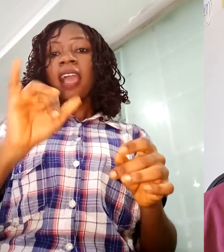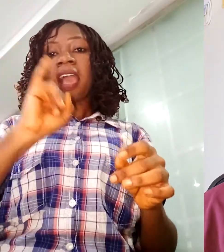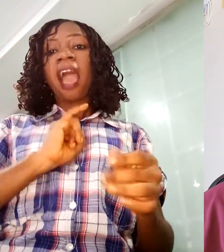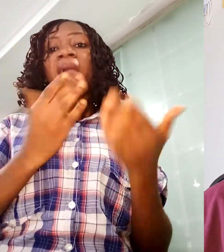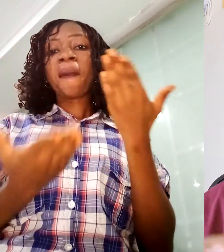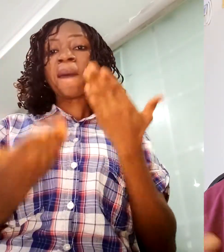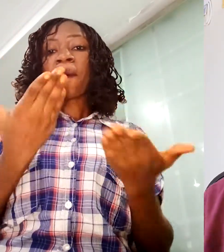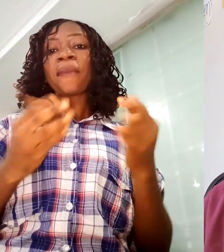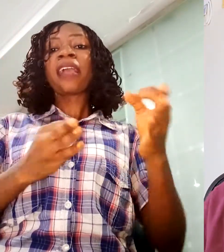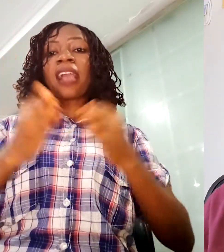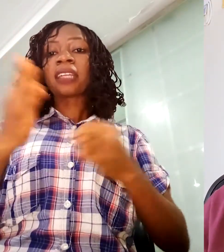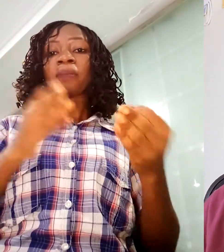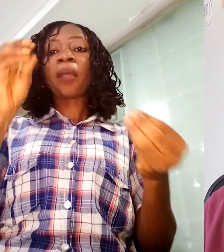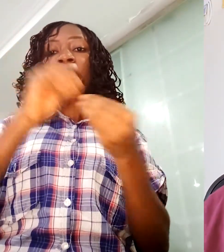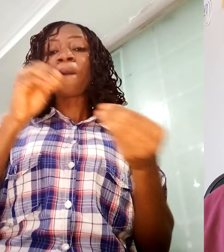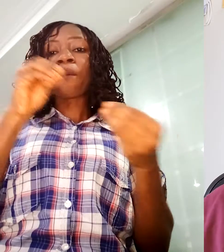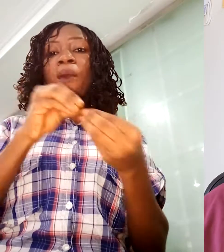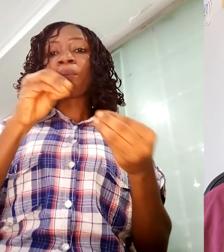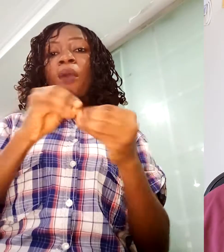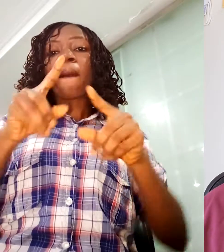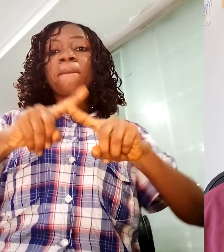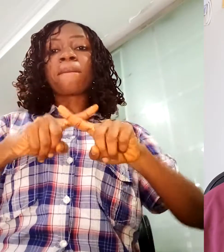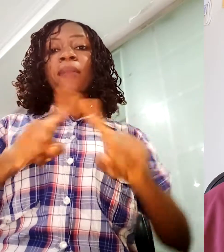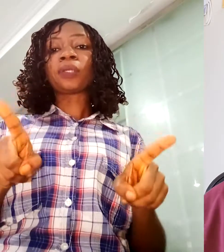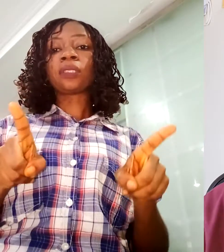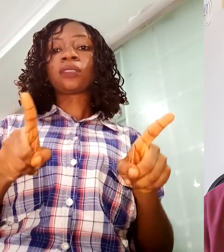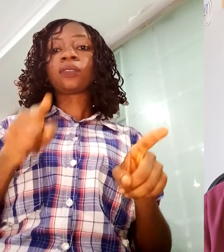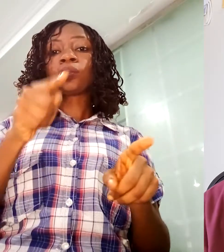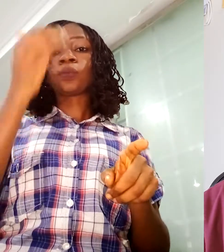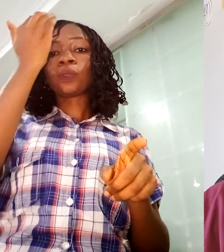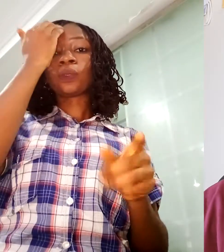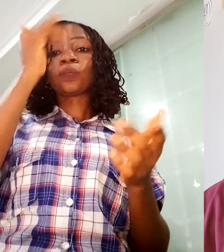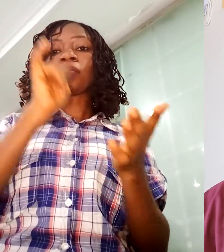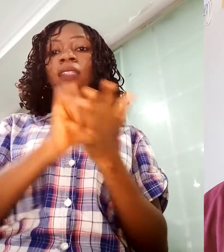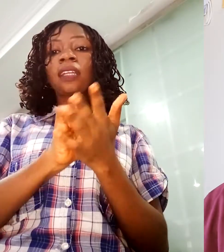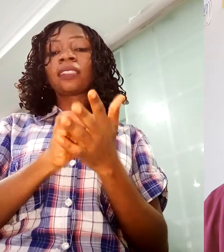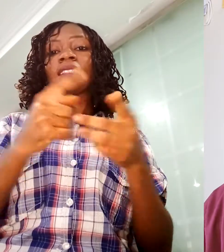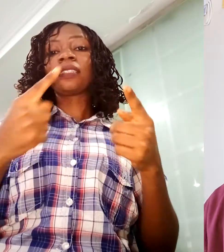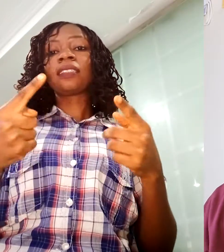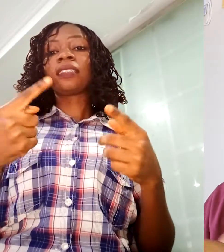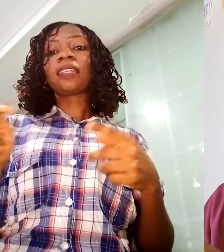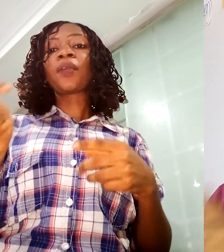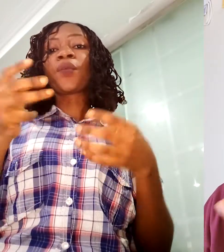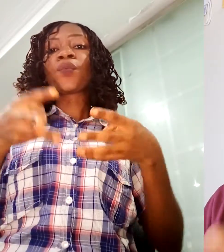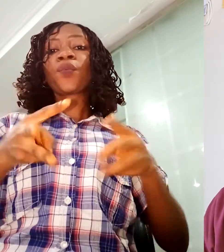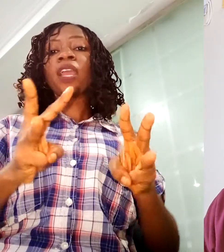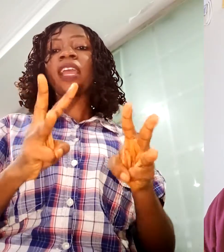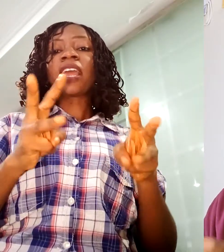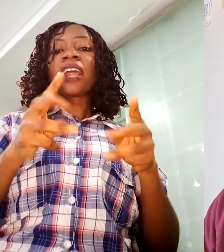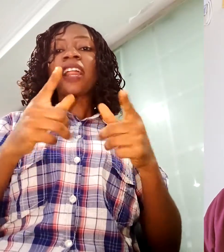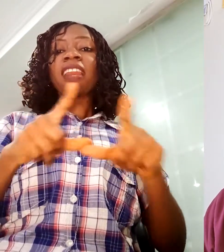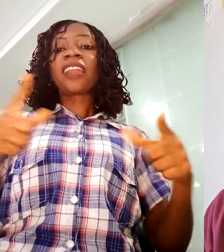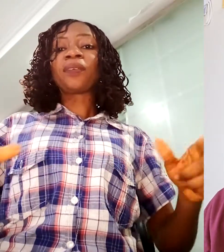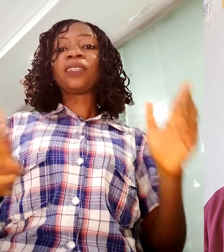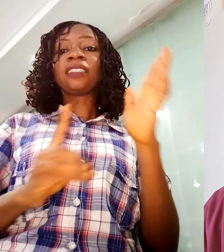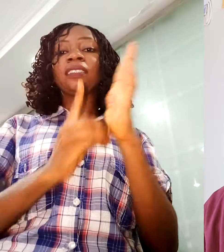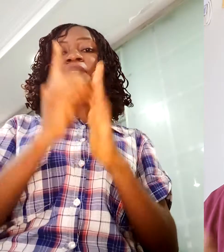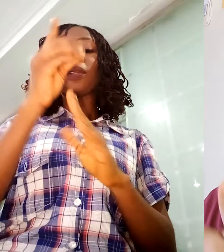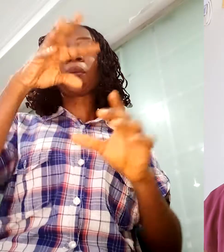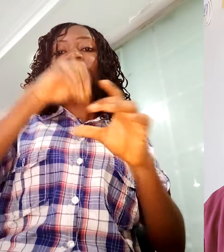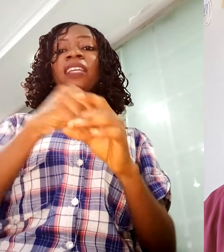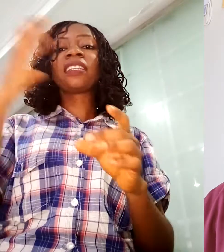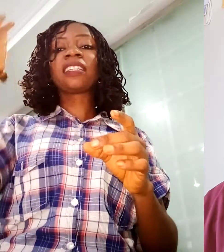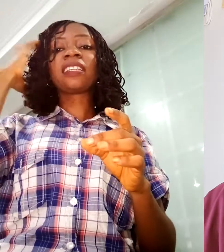and I might expatiate on this a little bit. But you know that the way language develops